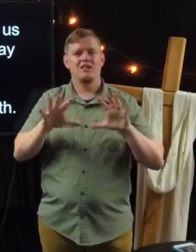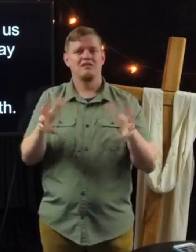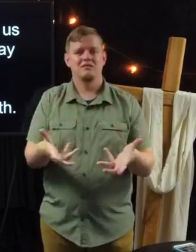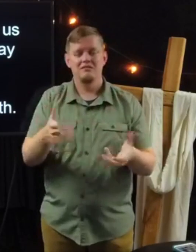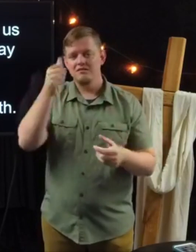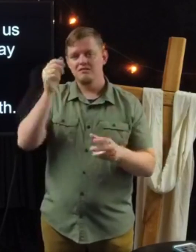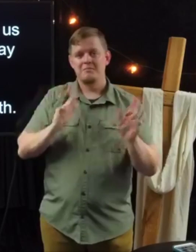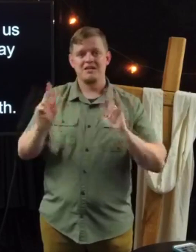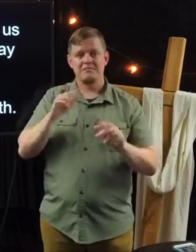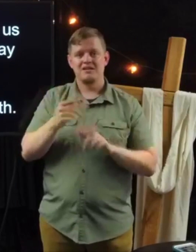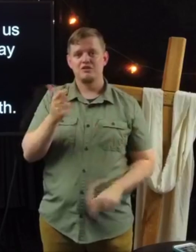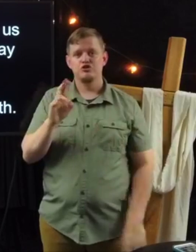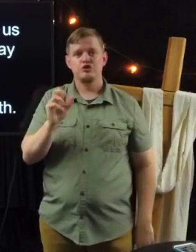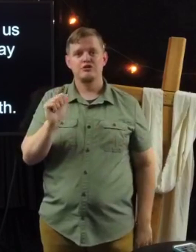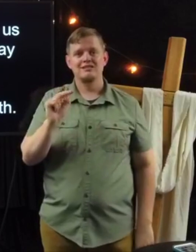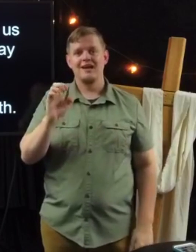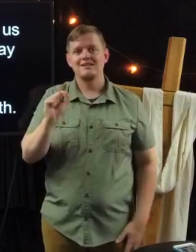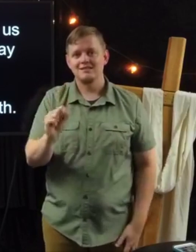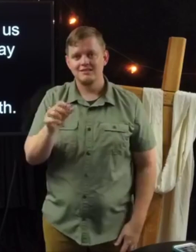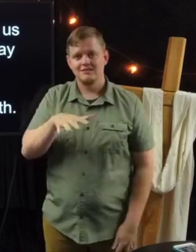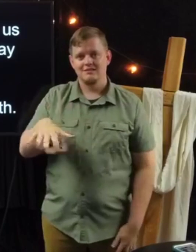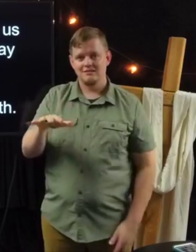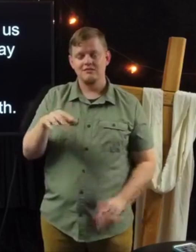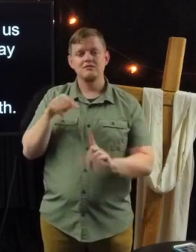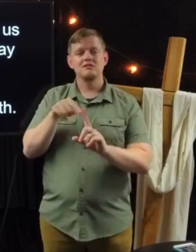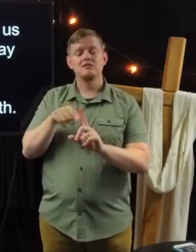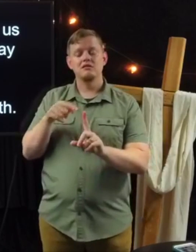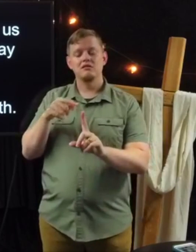Now, it's the same with people in the Gerasenes.